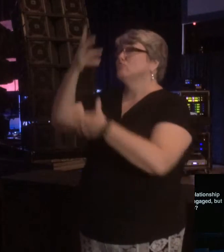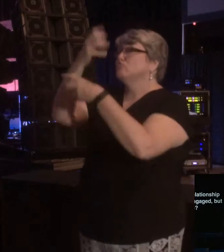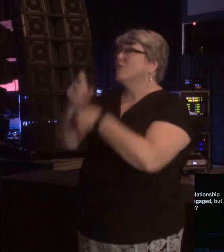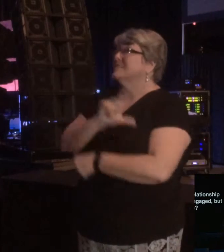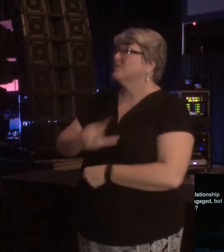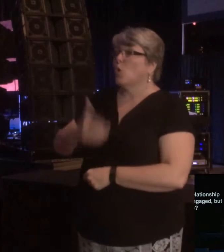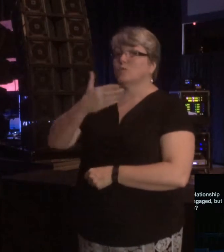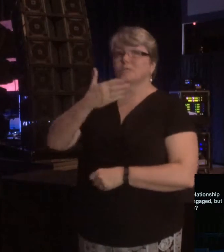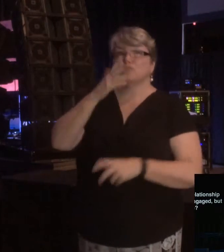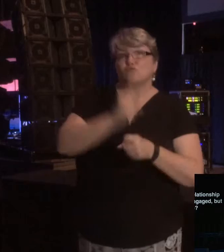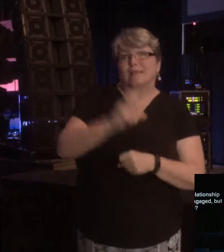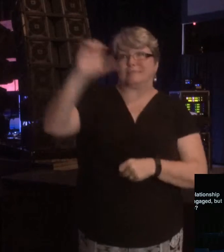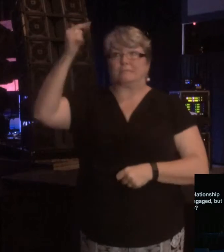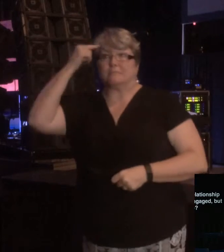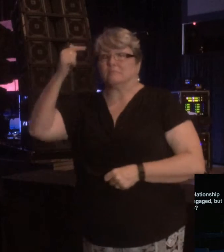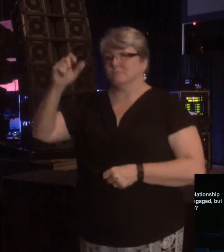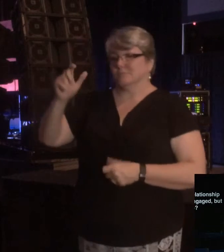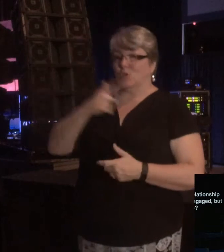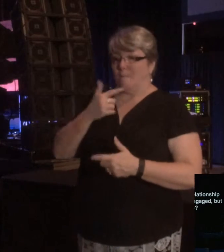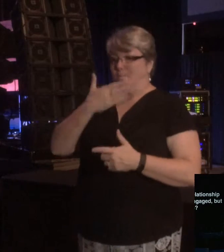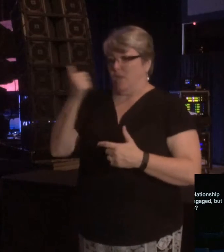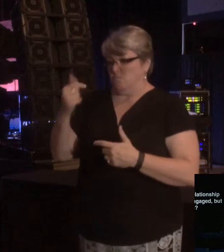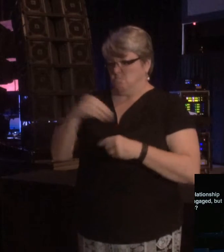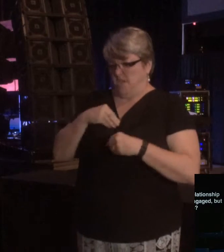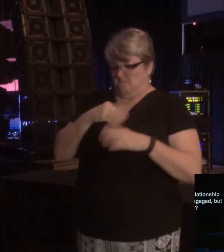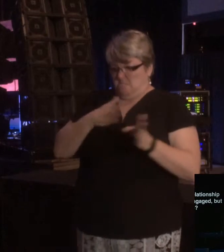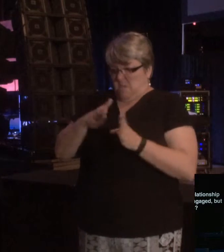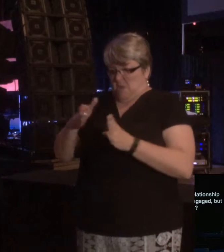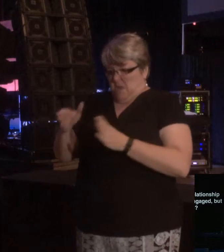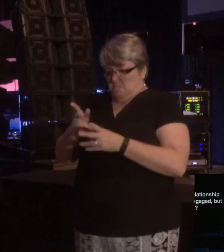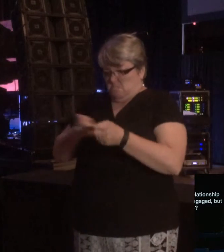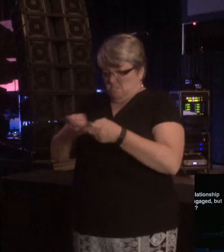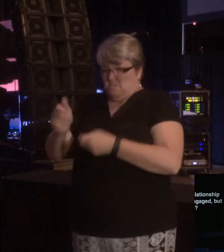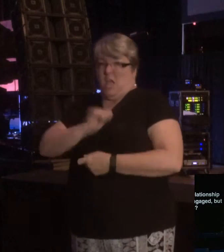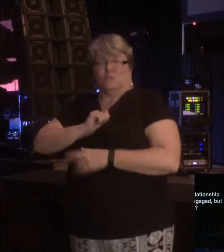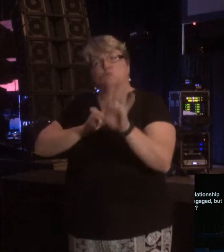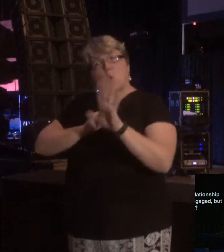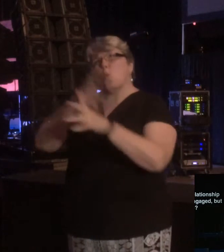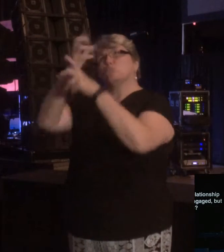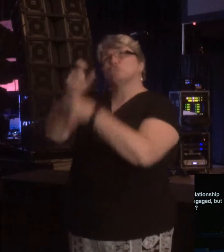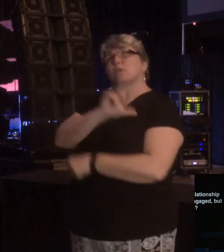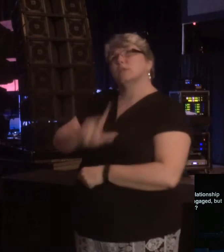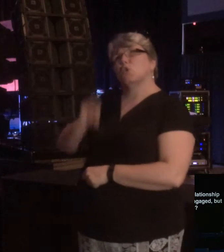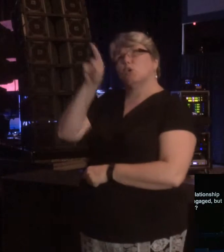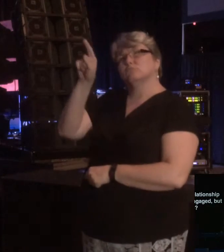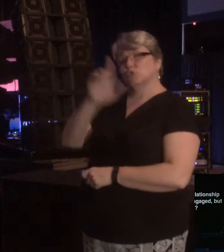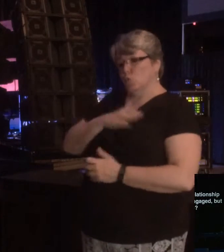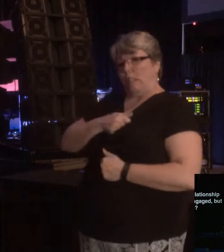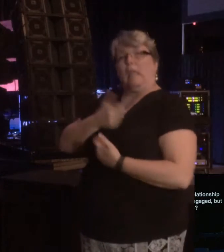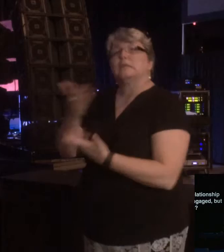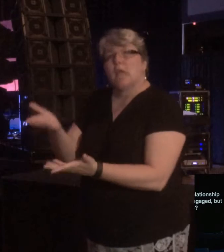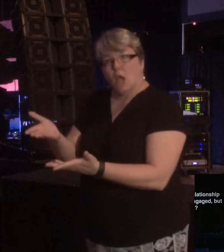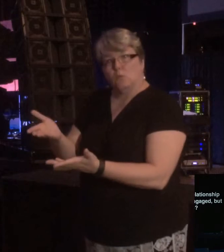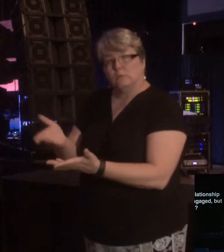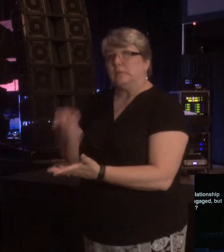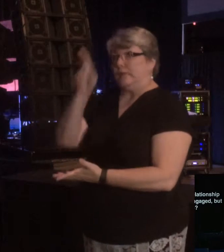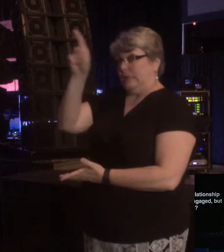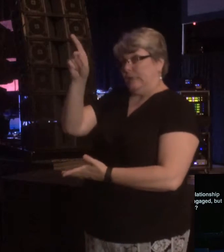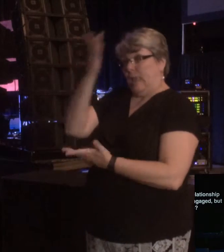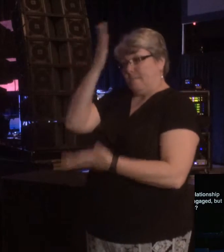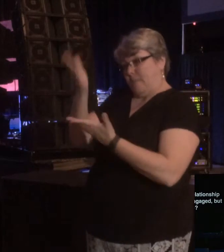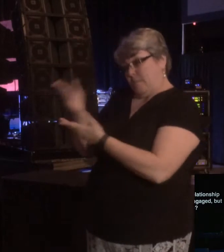great. Yeah, I fully agree with that. And if there comes to a point